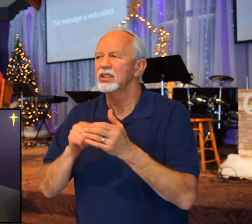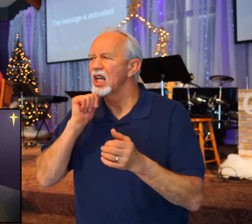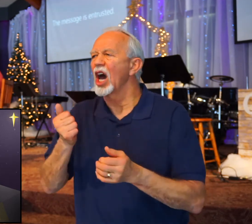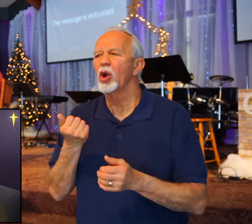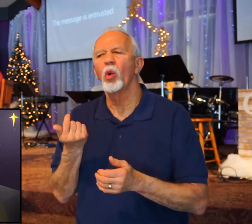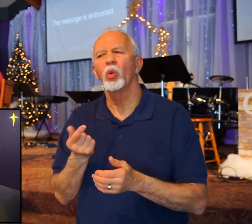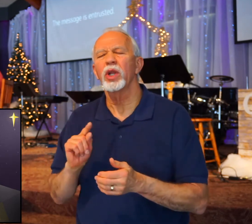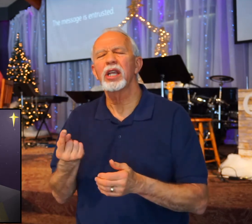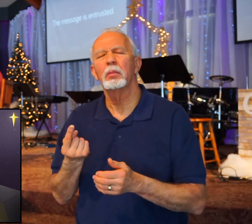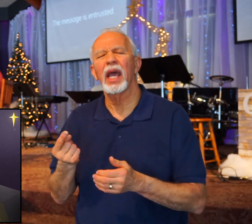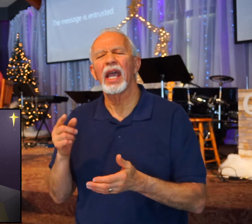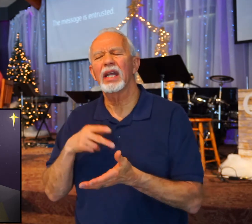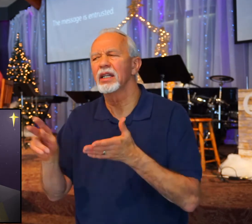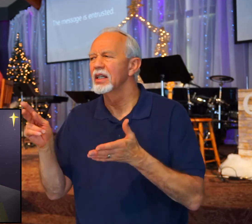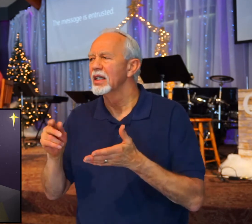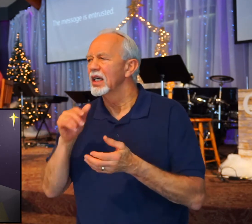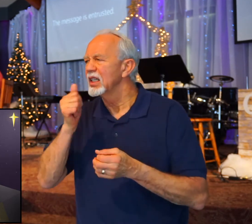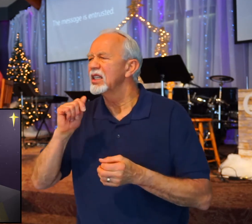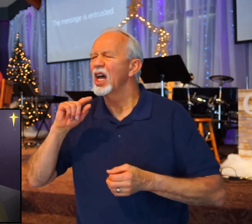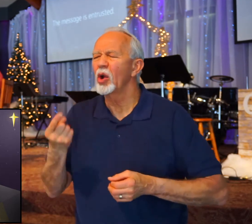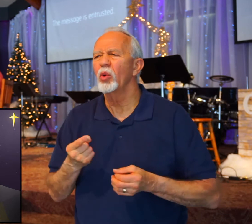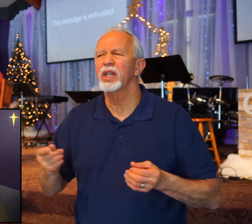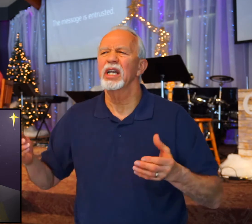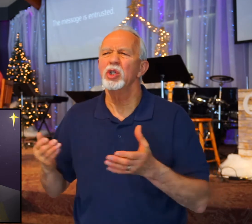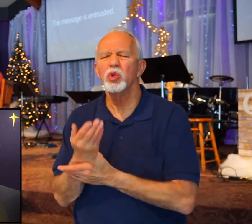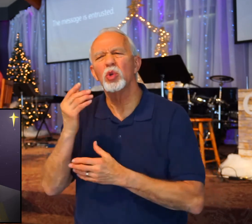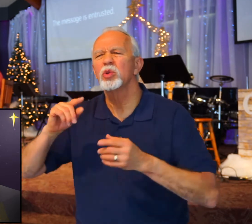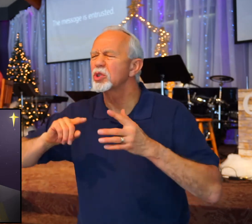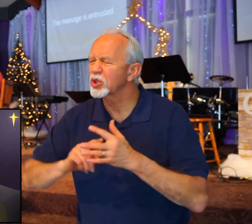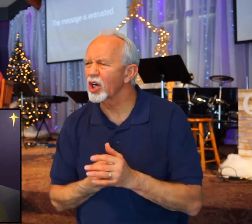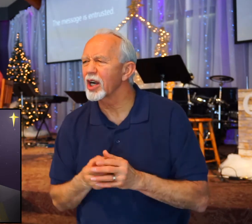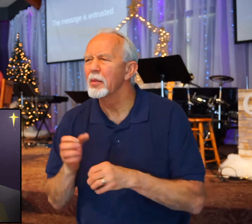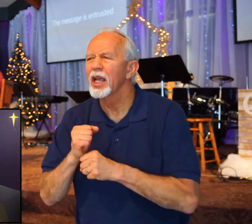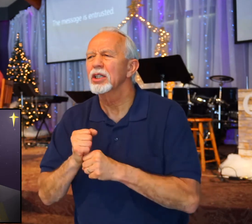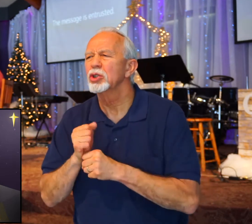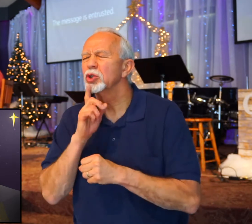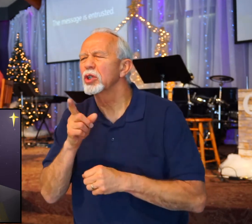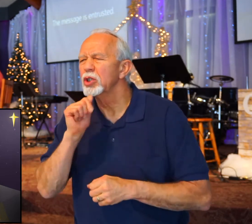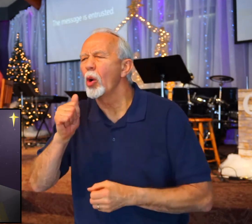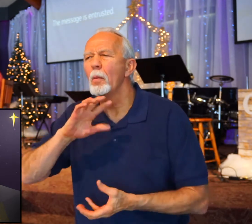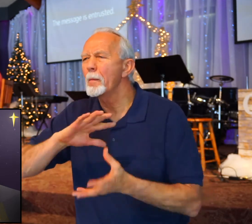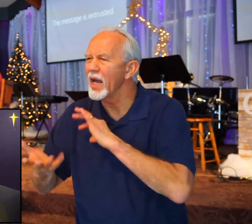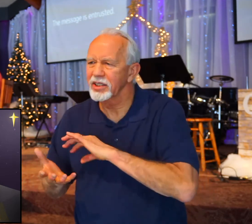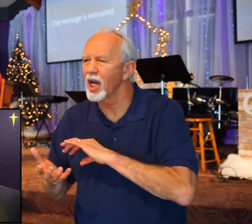paid. It's not just a fresh start, so make sure you don't mess it up this time.